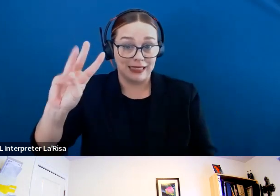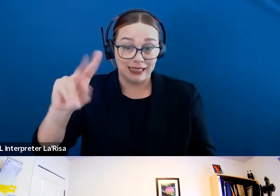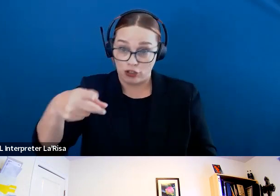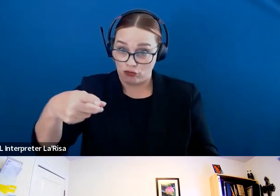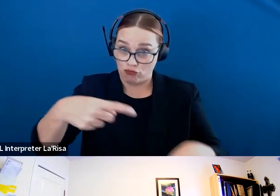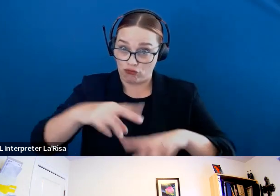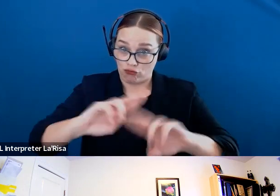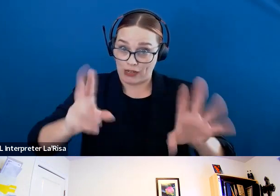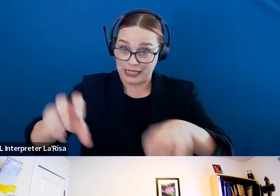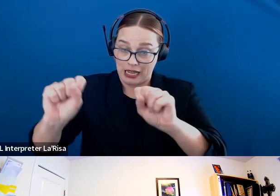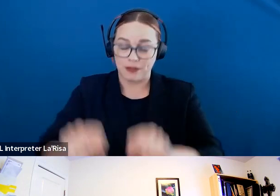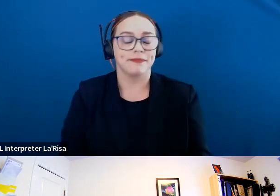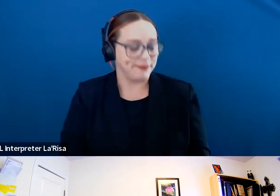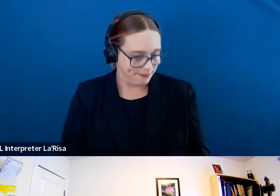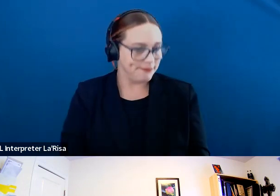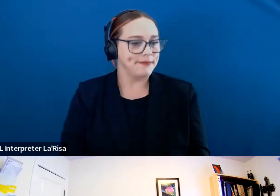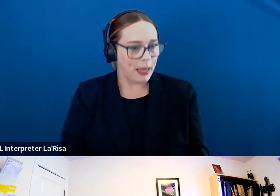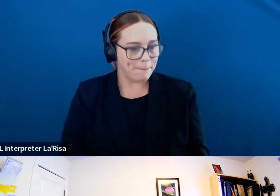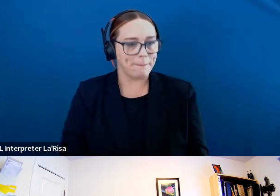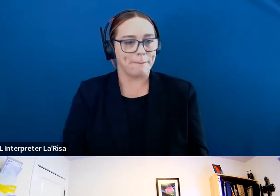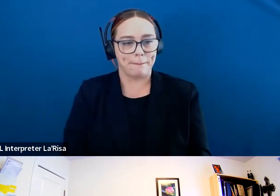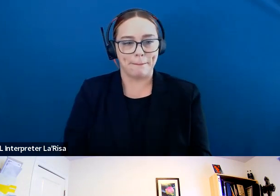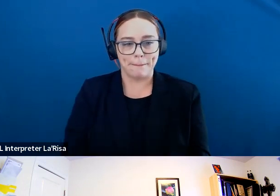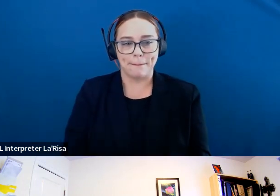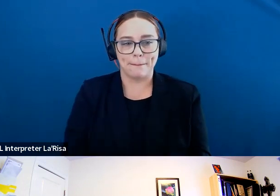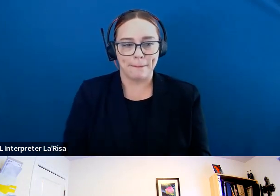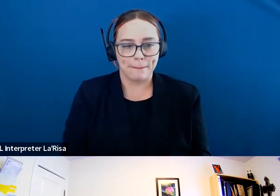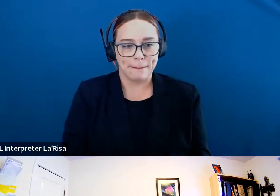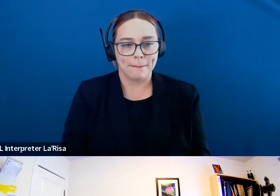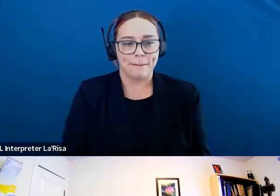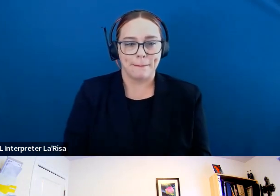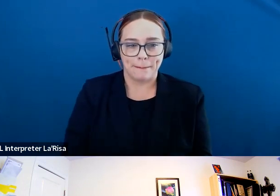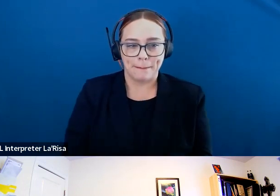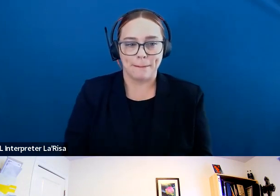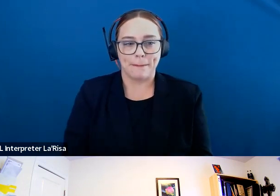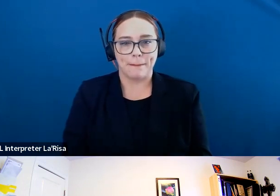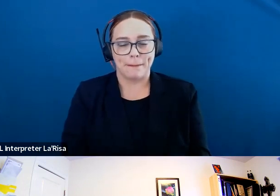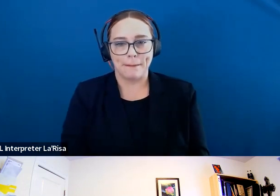one? Yes, Yes, okay, there we go. Thank I you. will. Thank Thank you. you, Melanie.